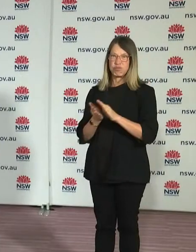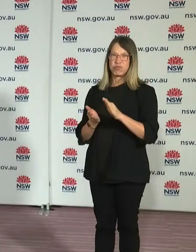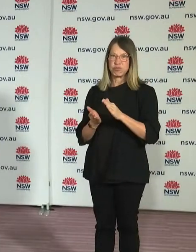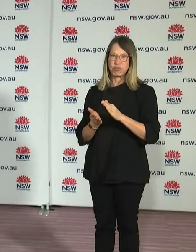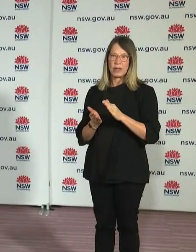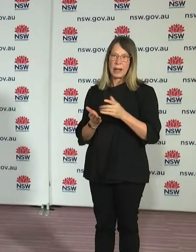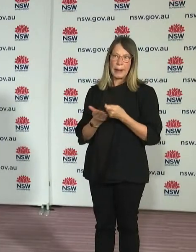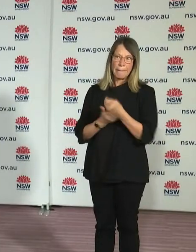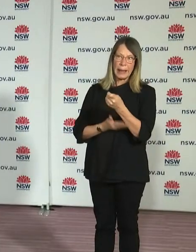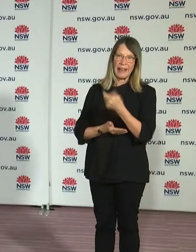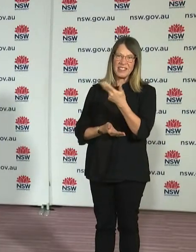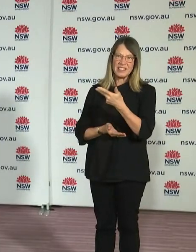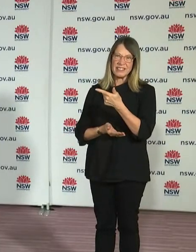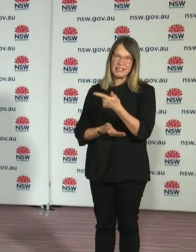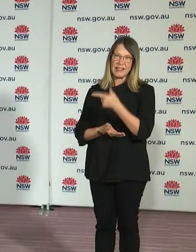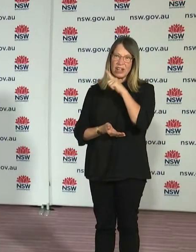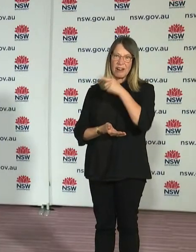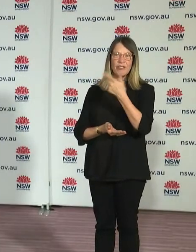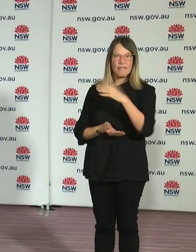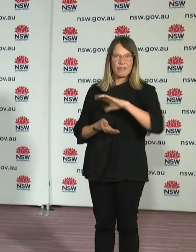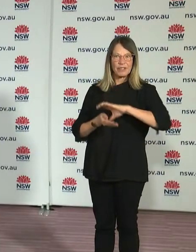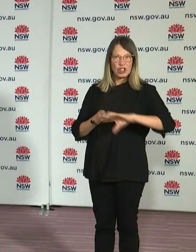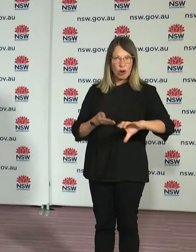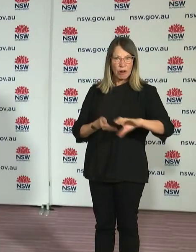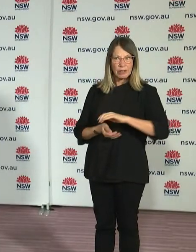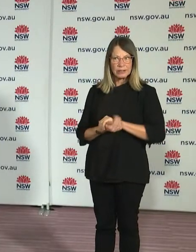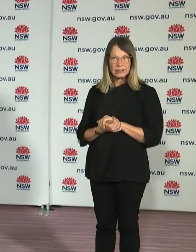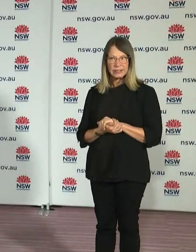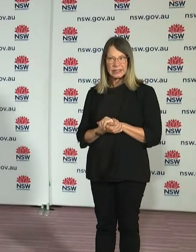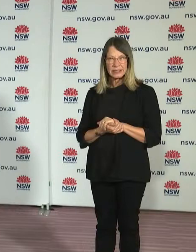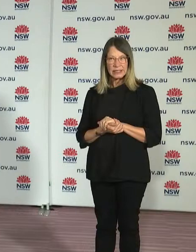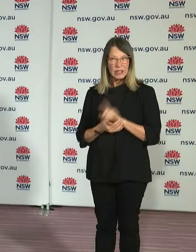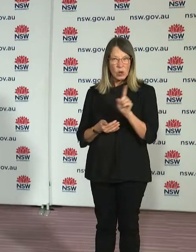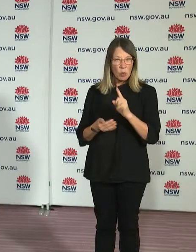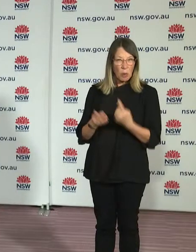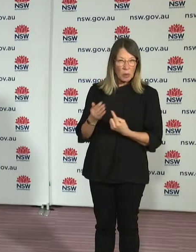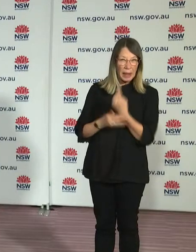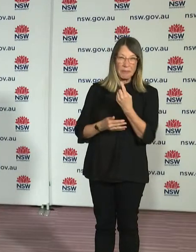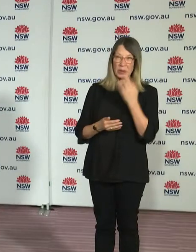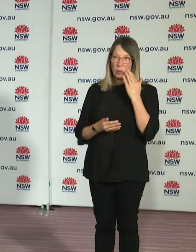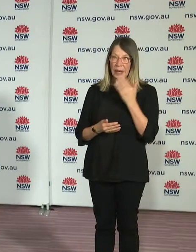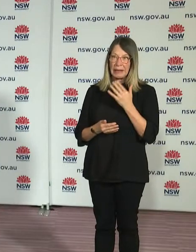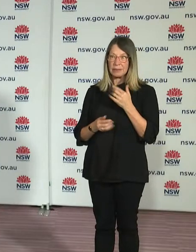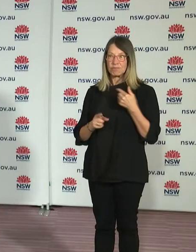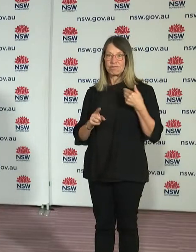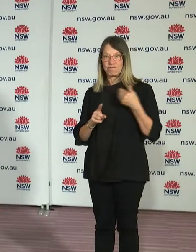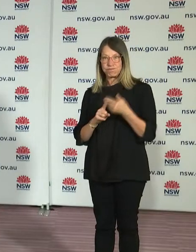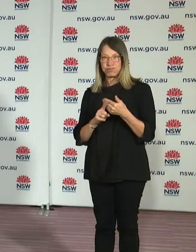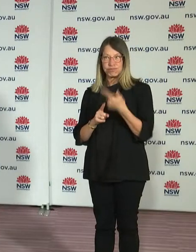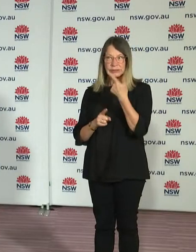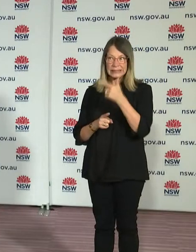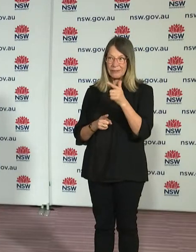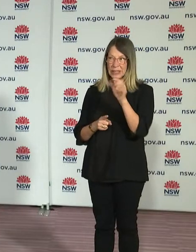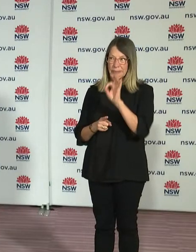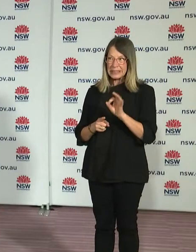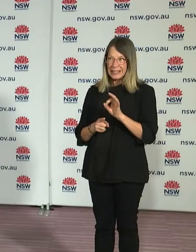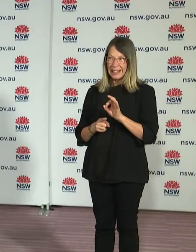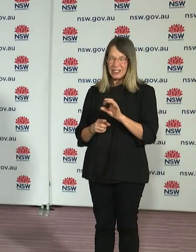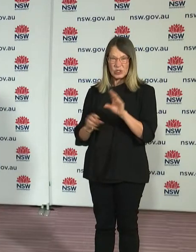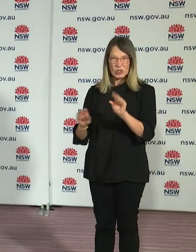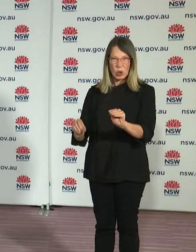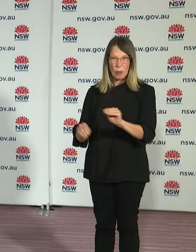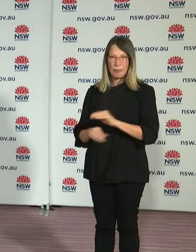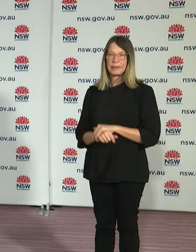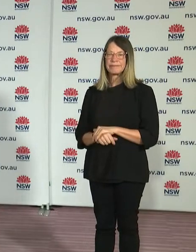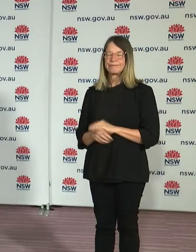to make sure obviously that businesses remain a going concern, but we're also getting good feedback on the